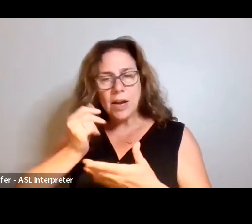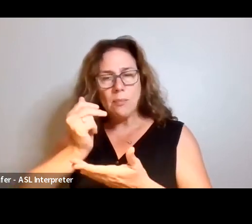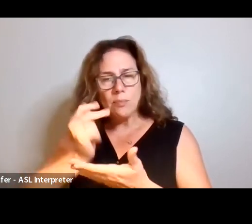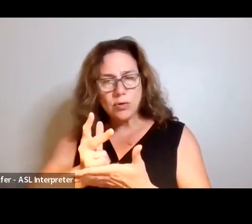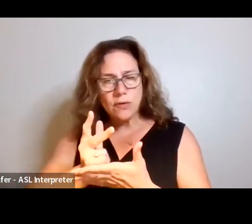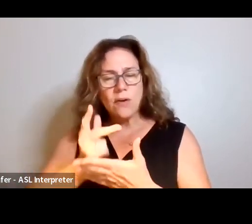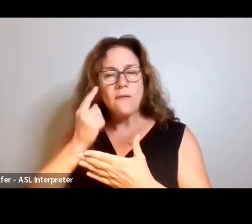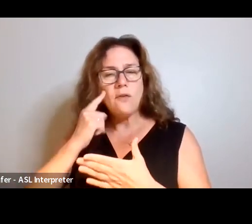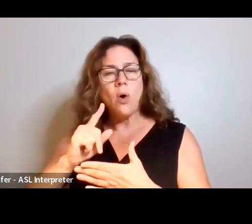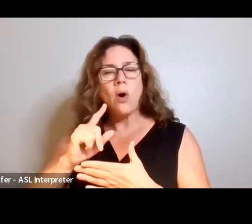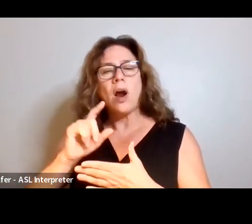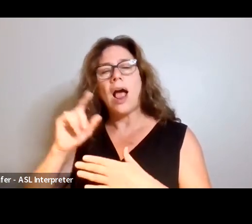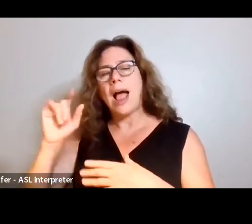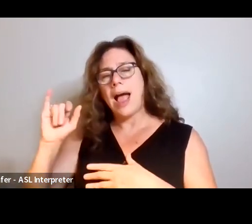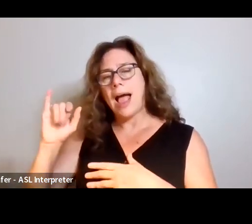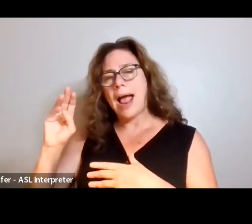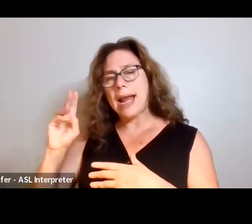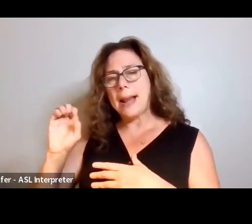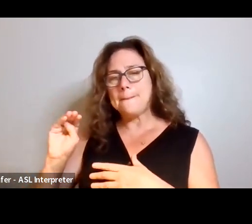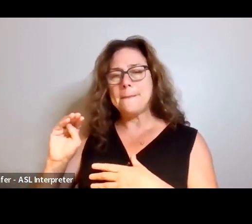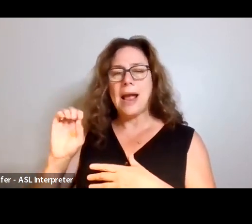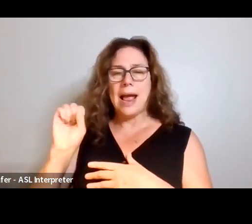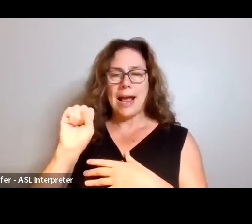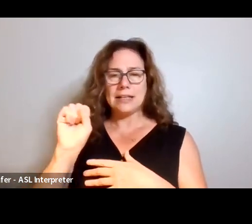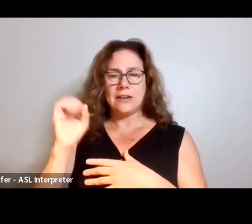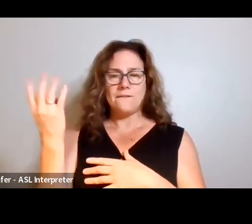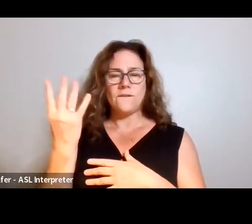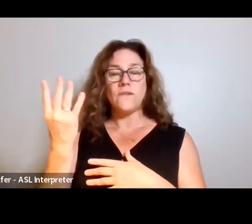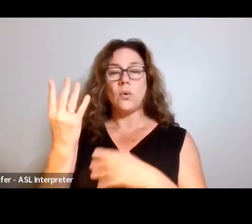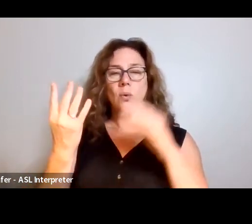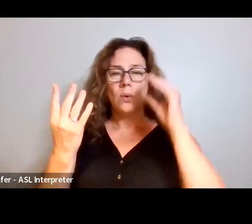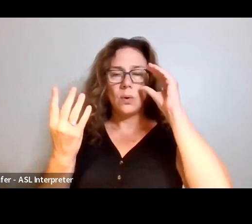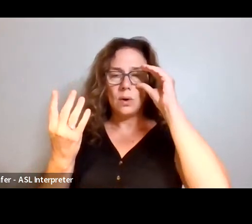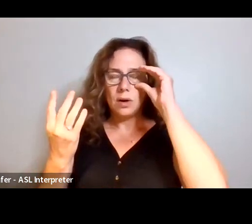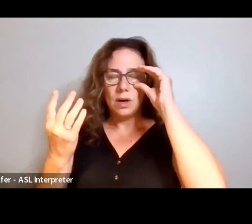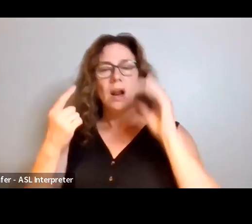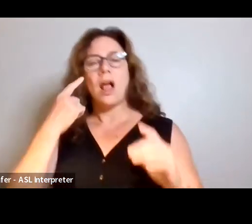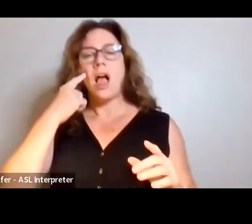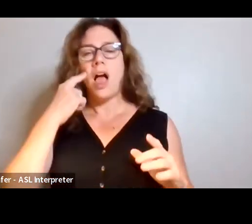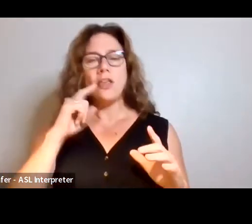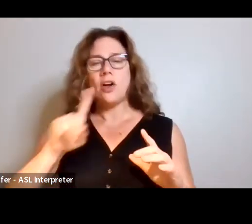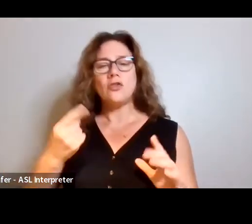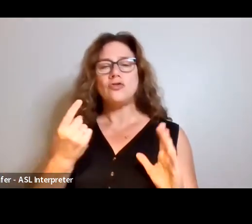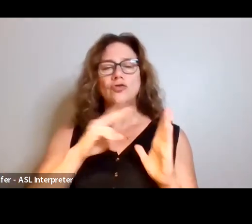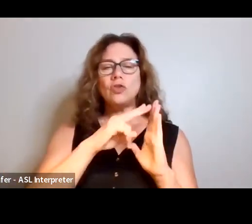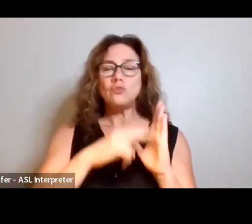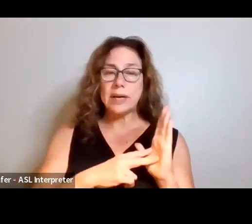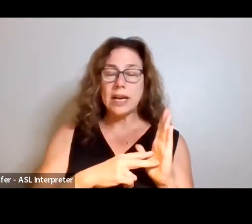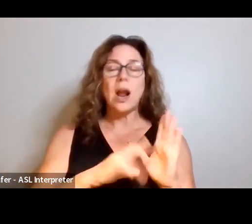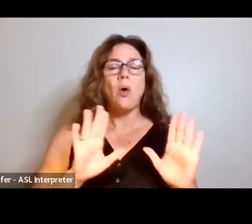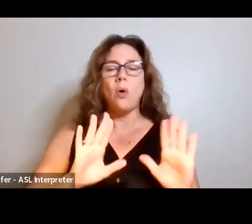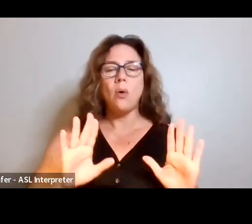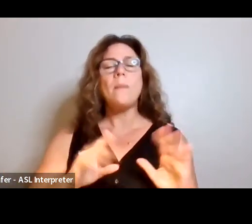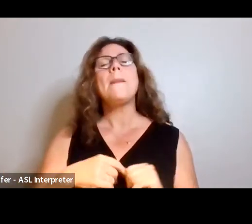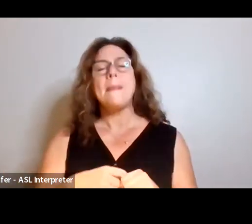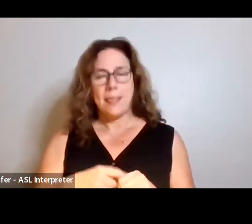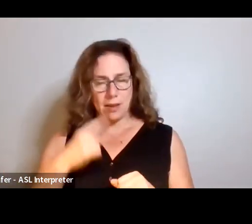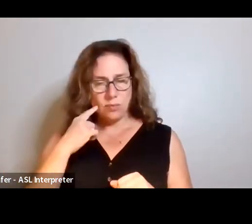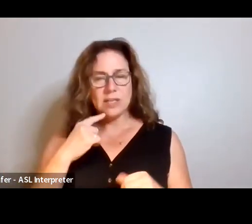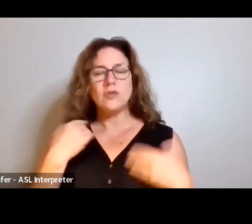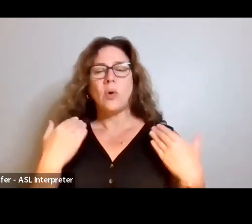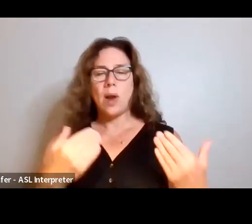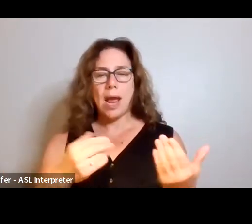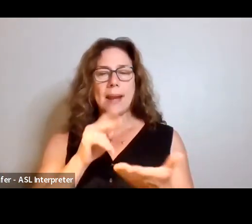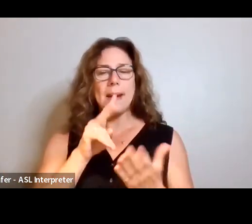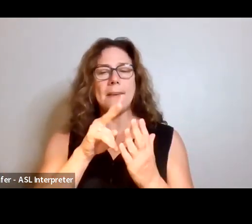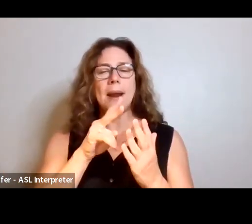S 4. 4. That, because I thought just reading it was it, but you have to actually approve it. Approve it. So yes. since we read it, we need